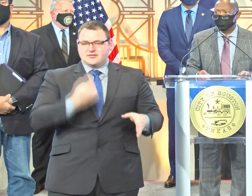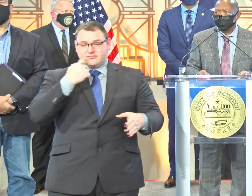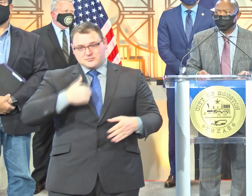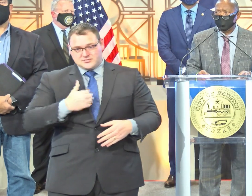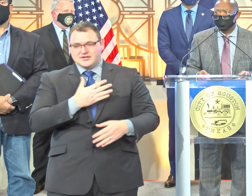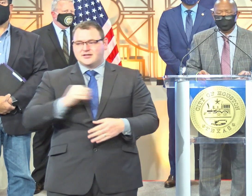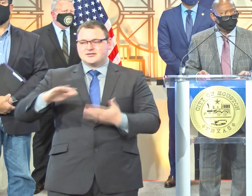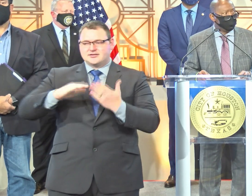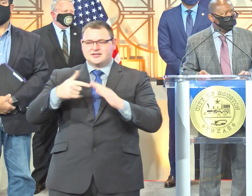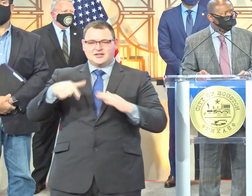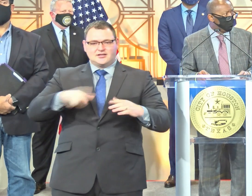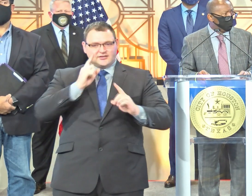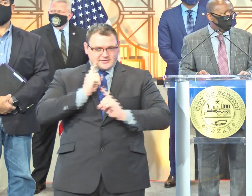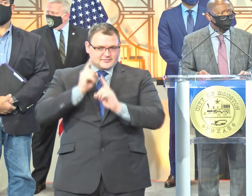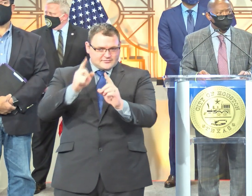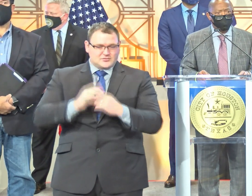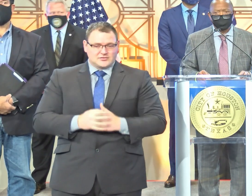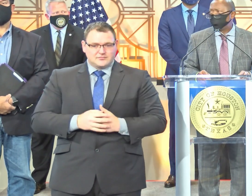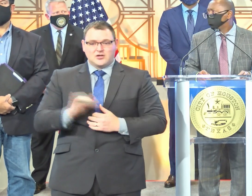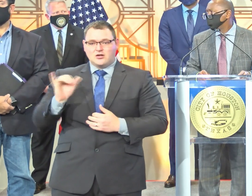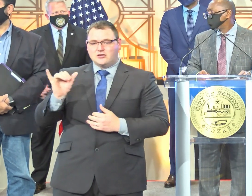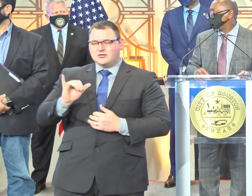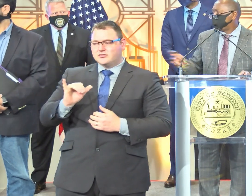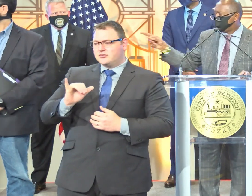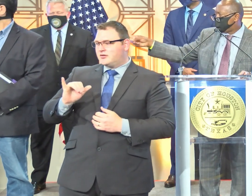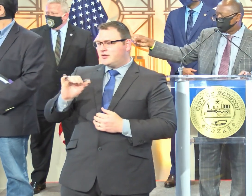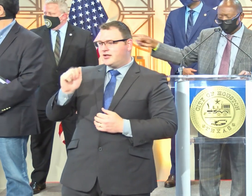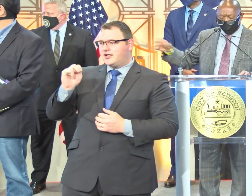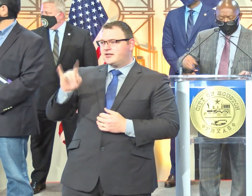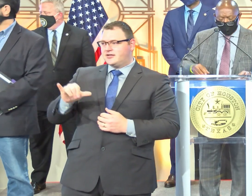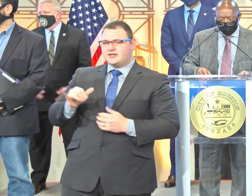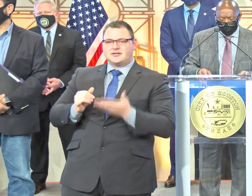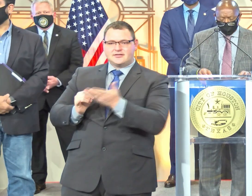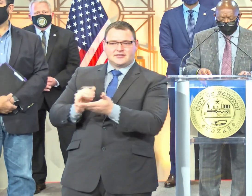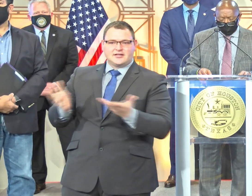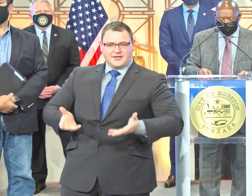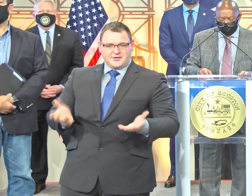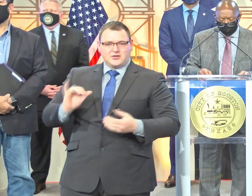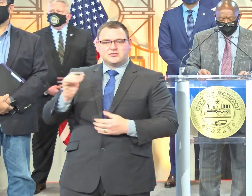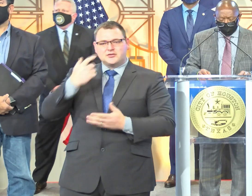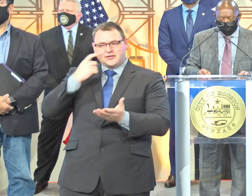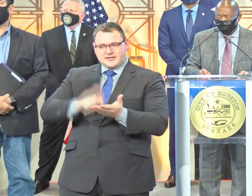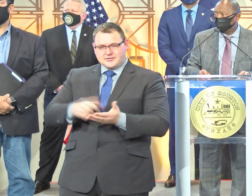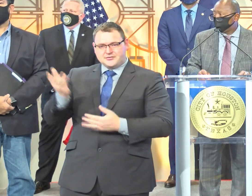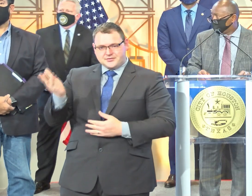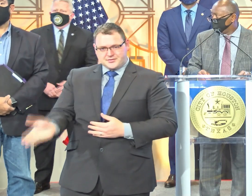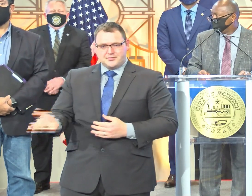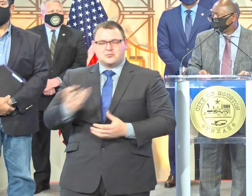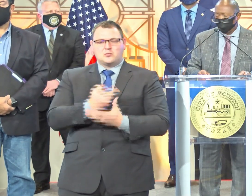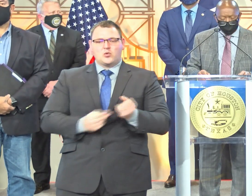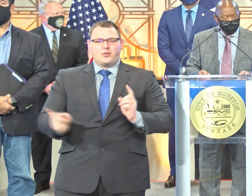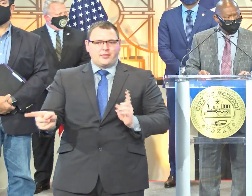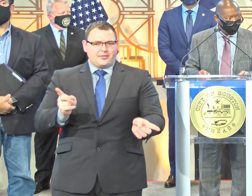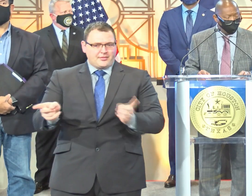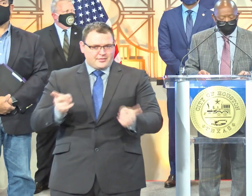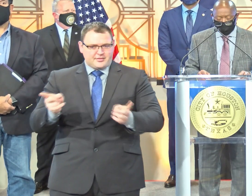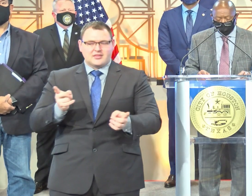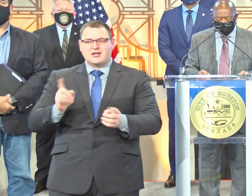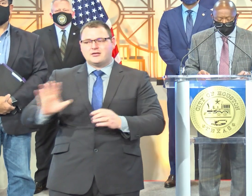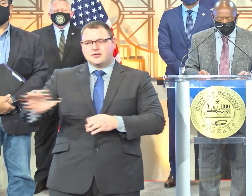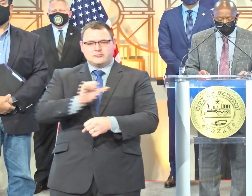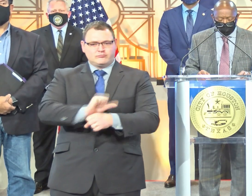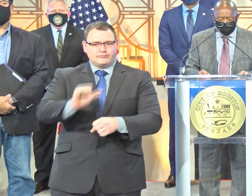want to acknowledge Andy Eakin for also, where's Andy? And there is Andy. I want to acknowledge both of them for their